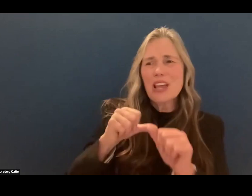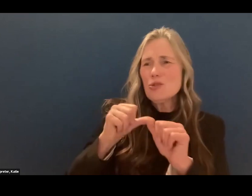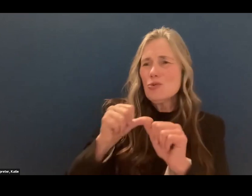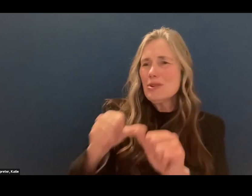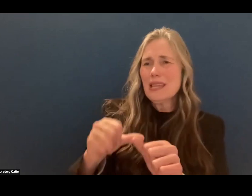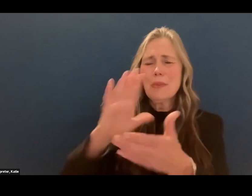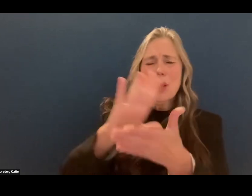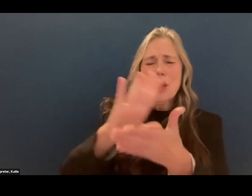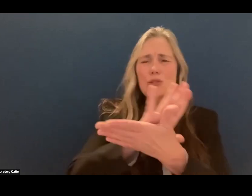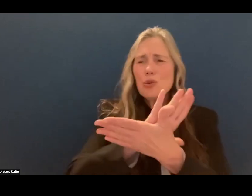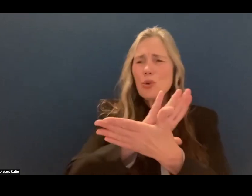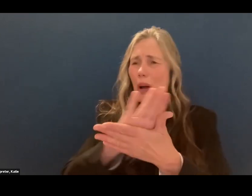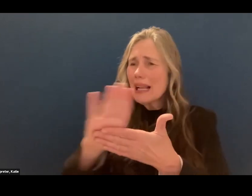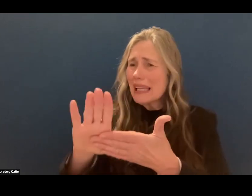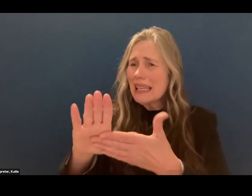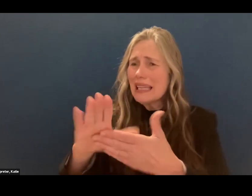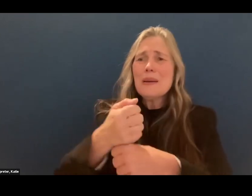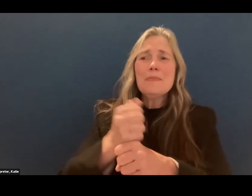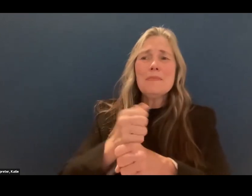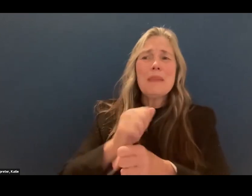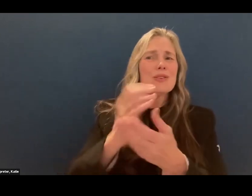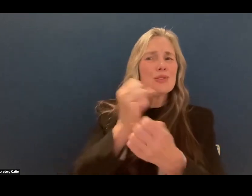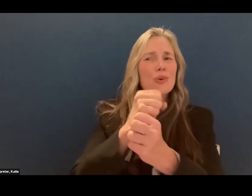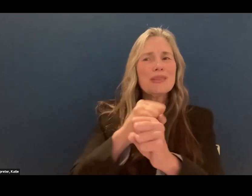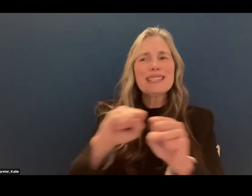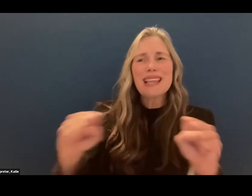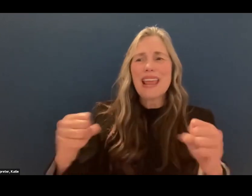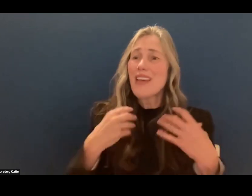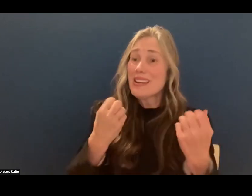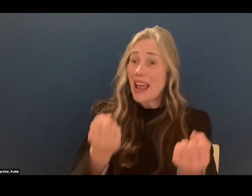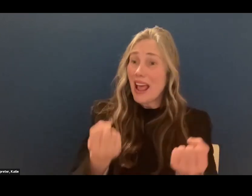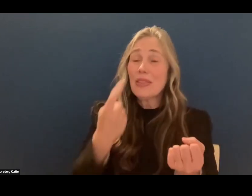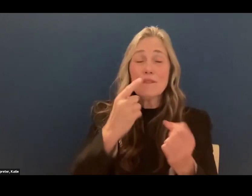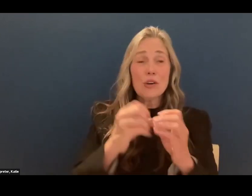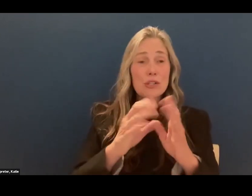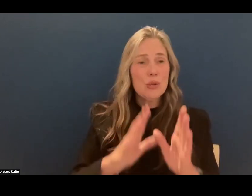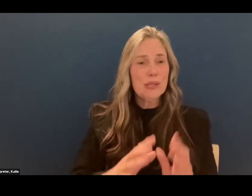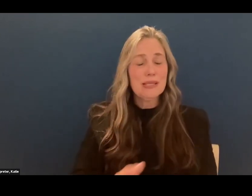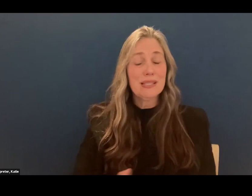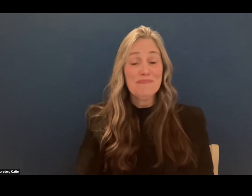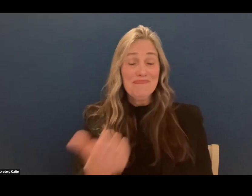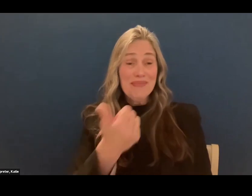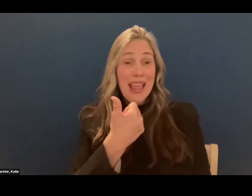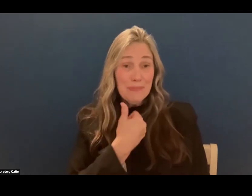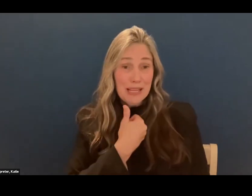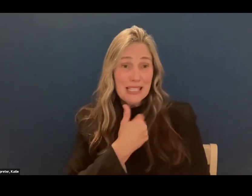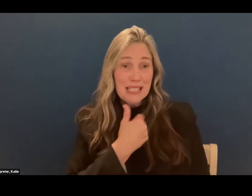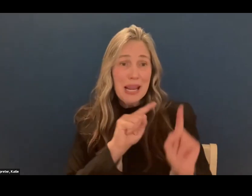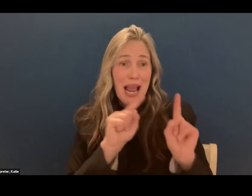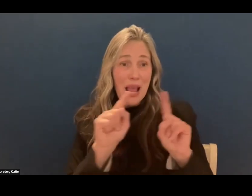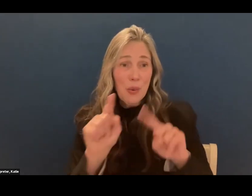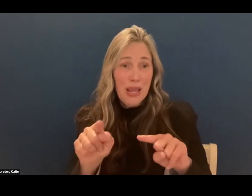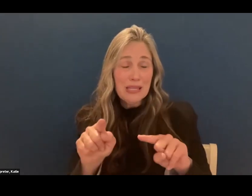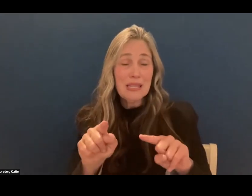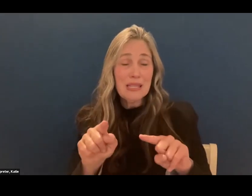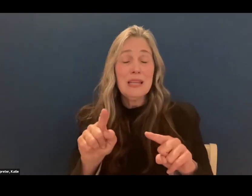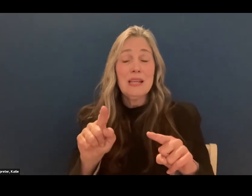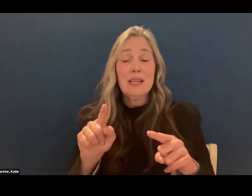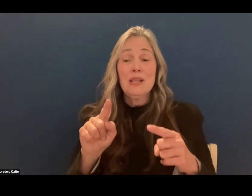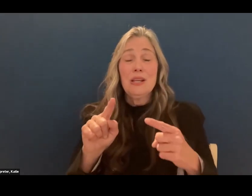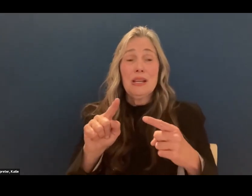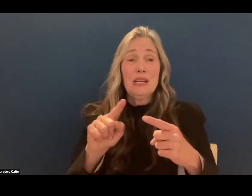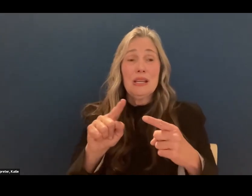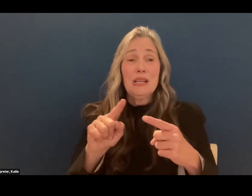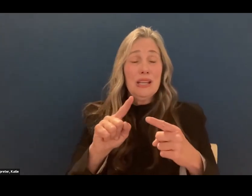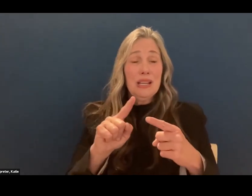environment. Also had the opportunity to attend again with Trustee Banning with regards to